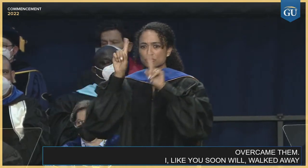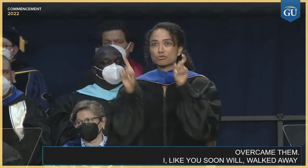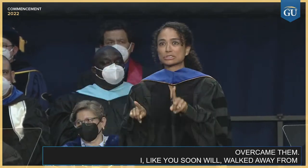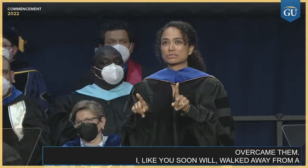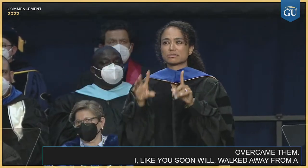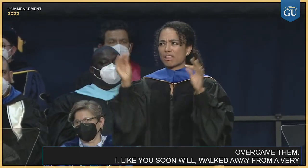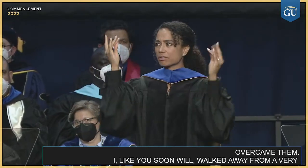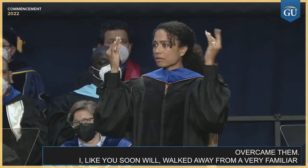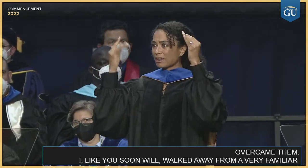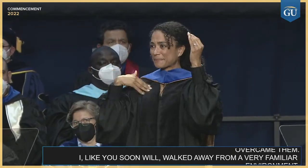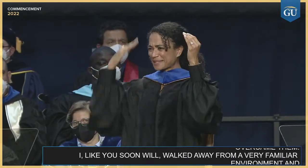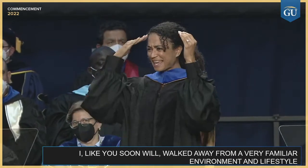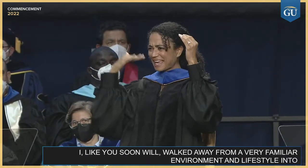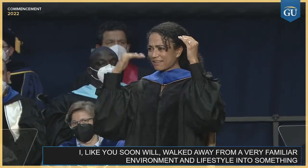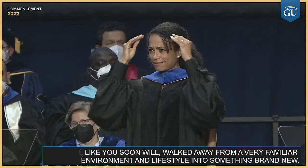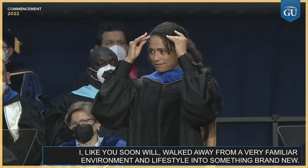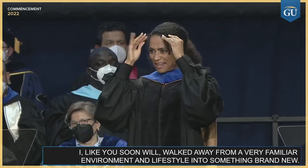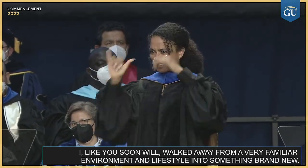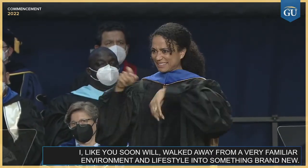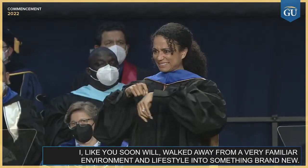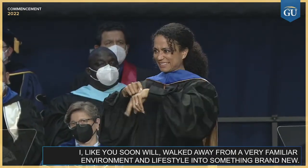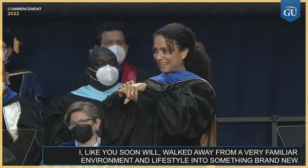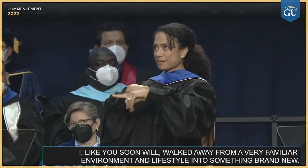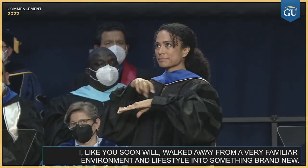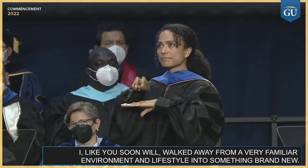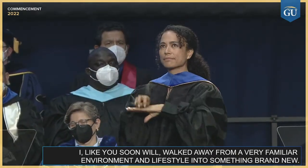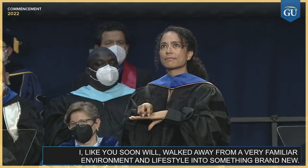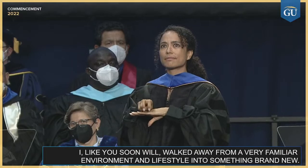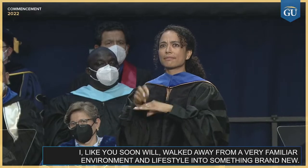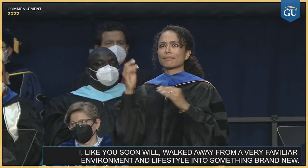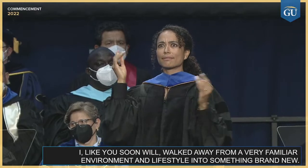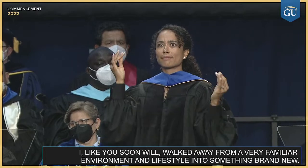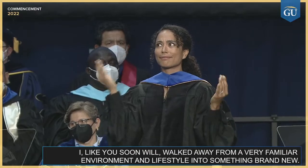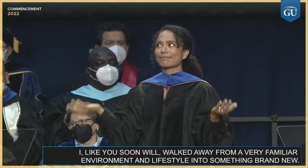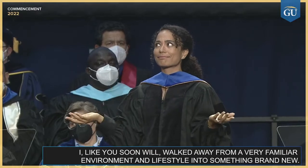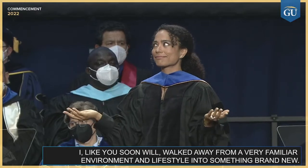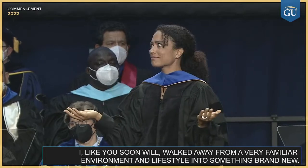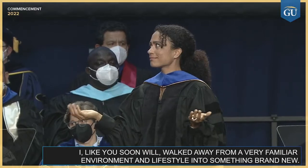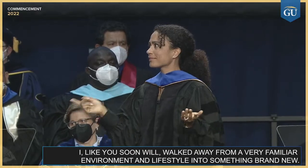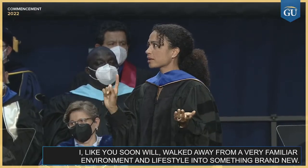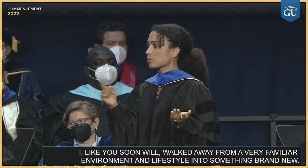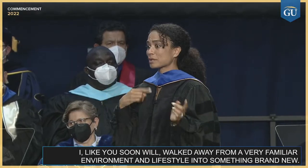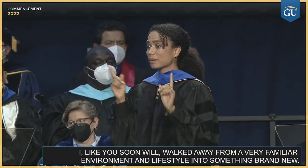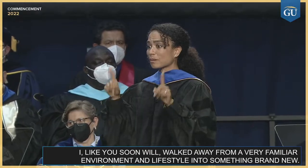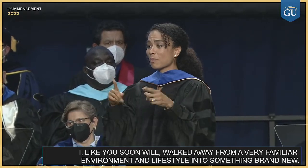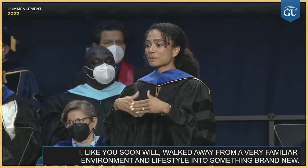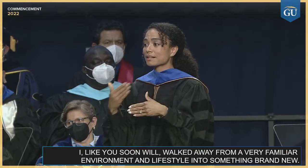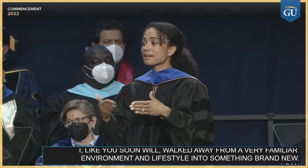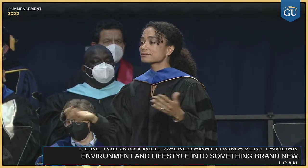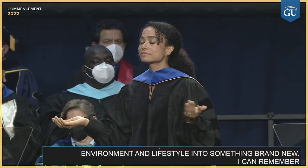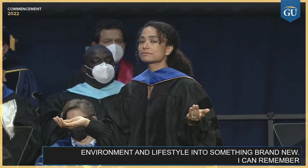the questions and the thoughts that ran through my head as I sat there wondering, where do I go